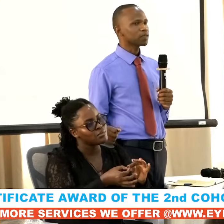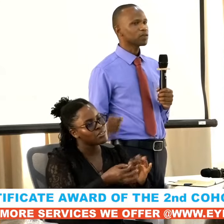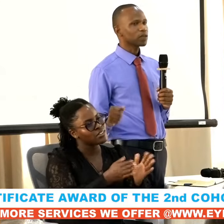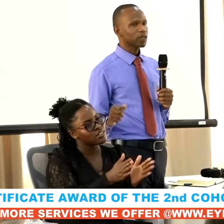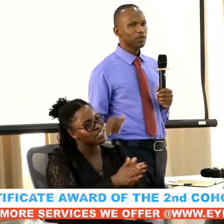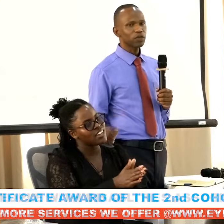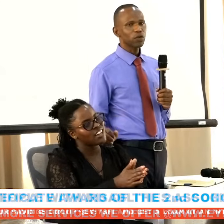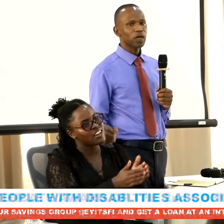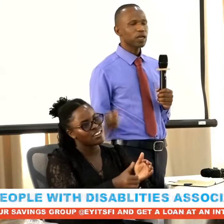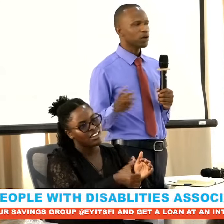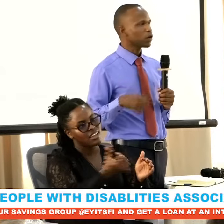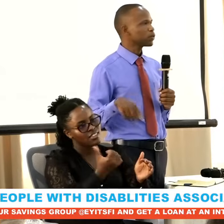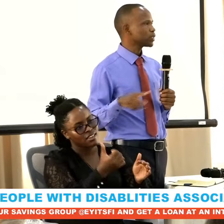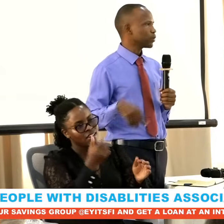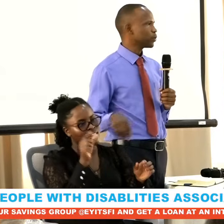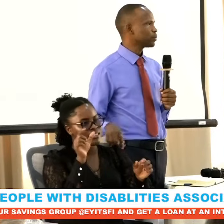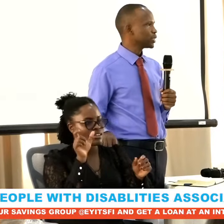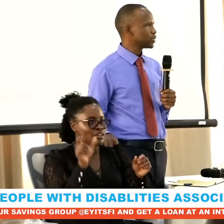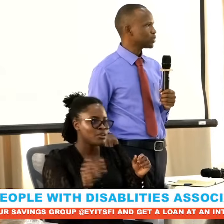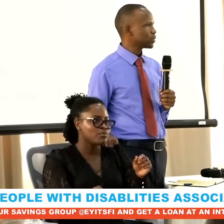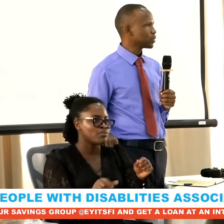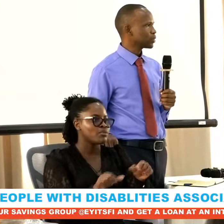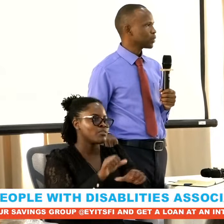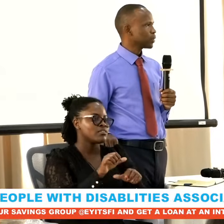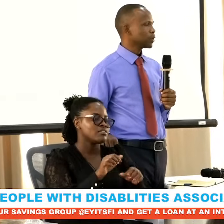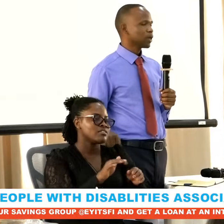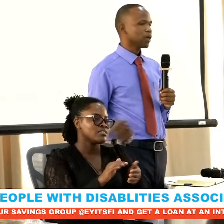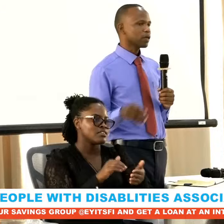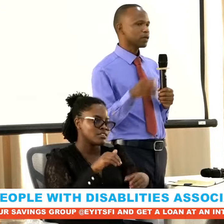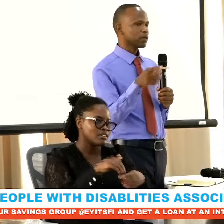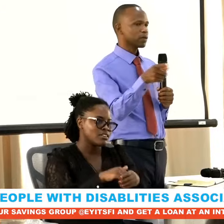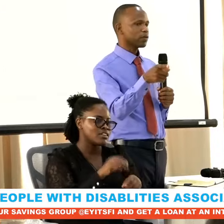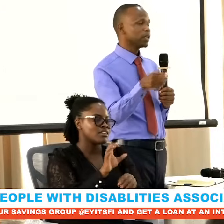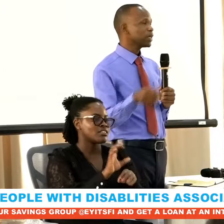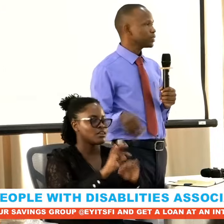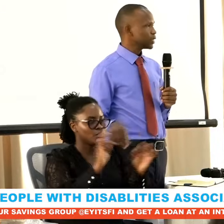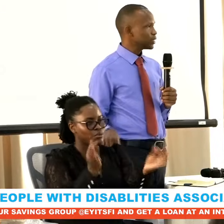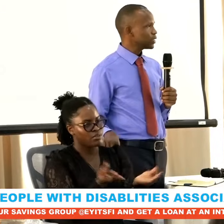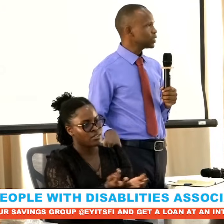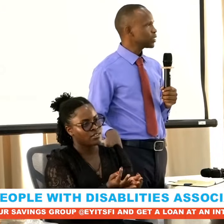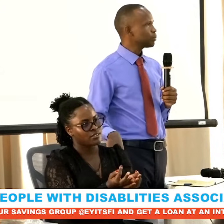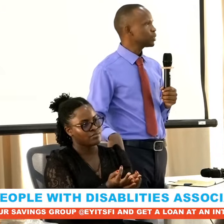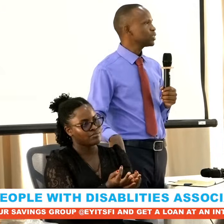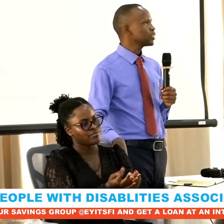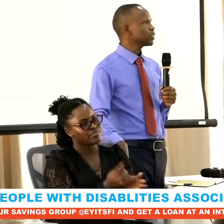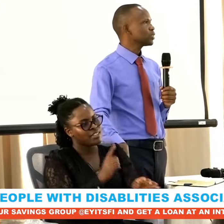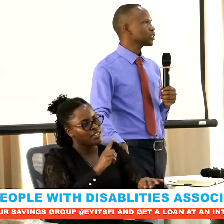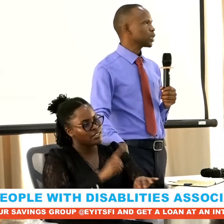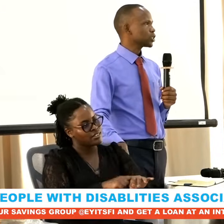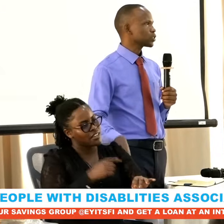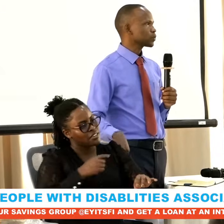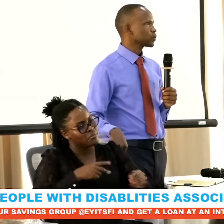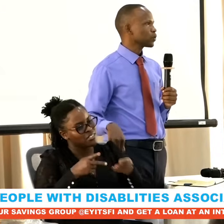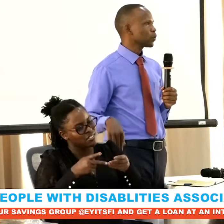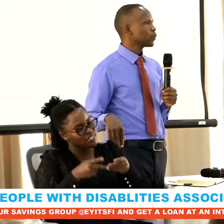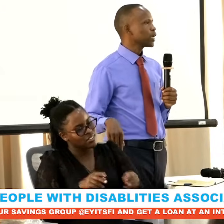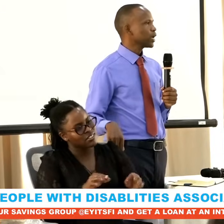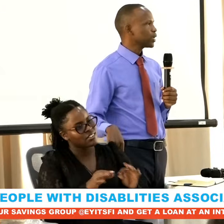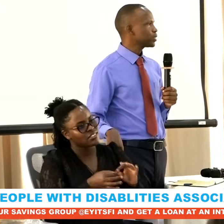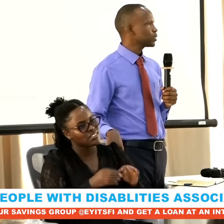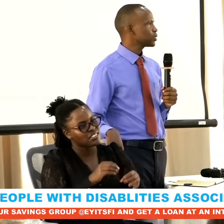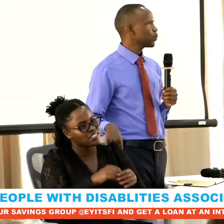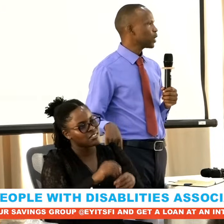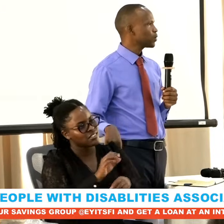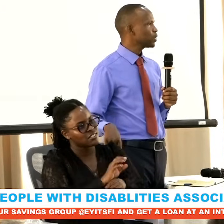but everyone around the community. When I started interpreting in church, we